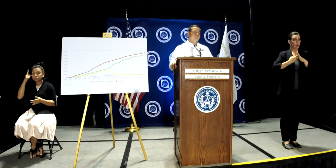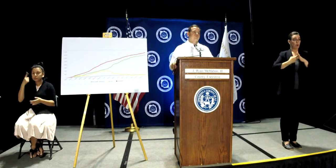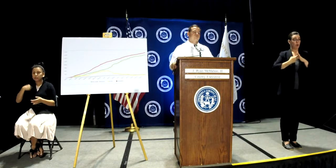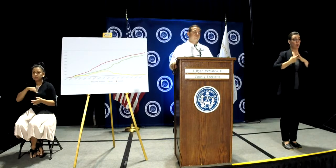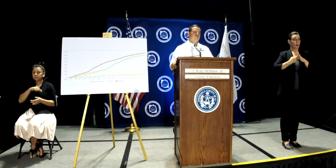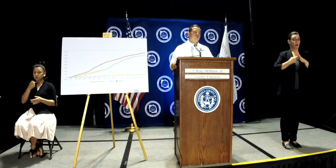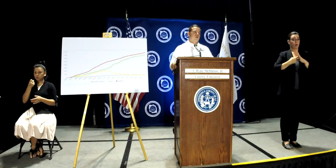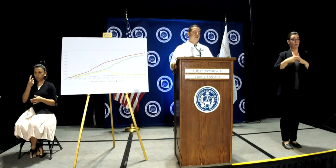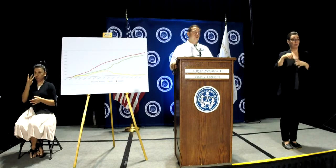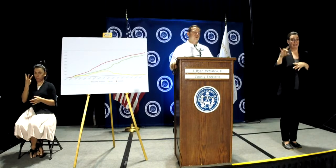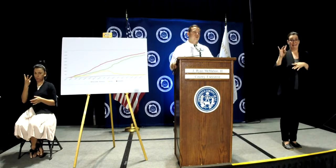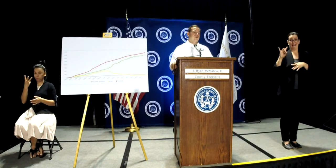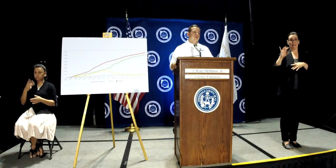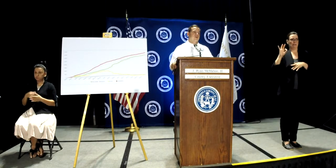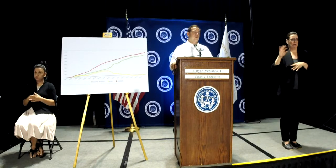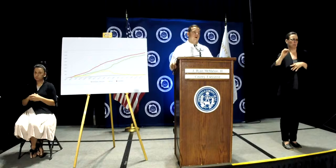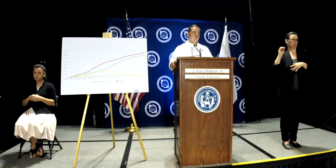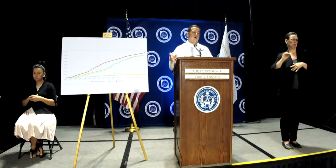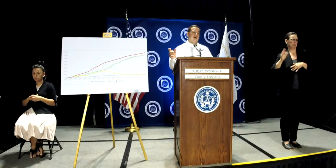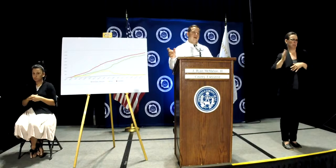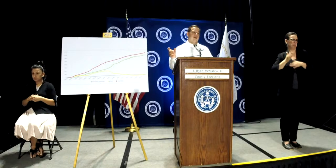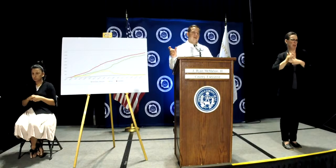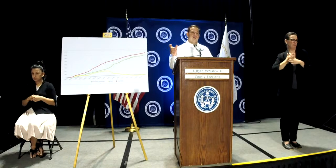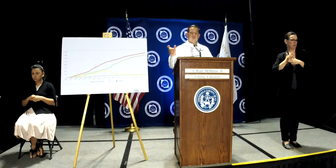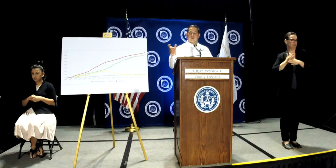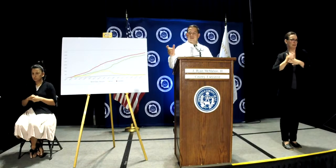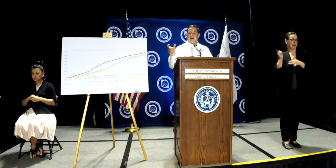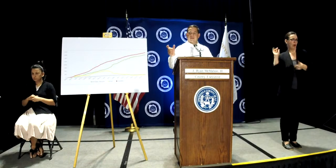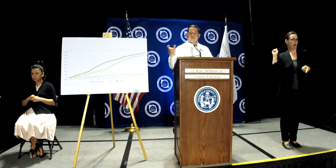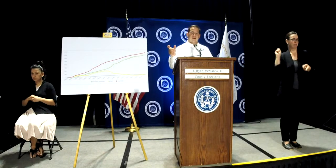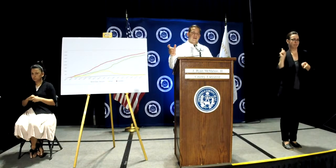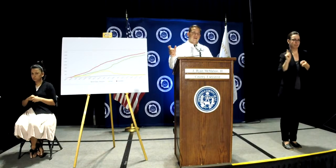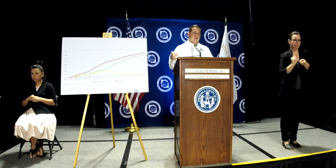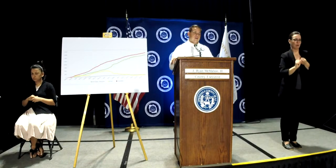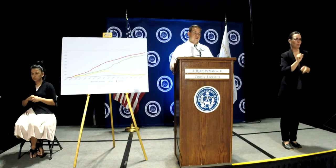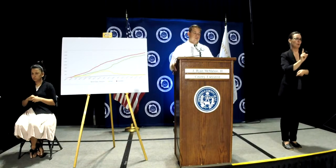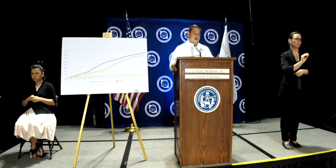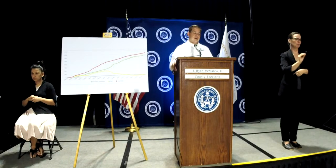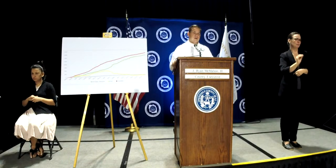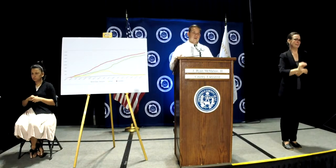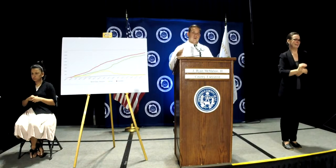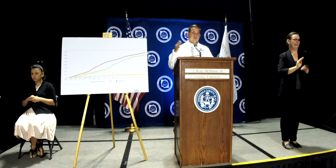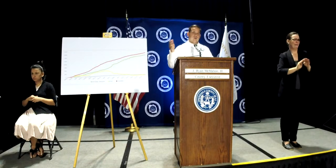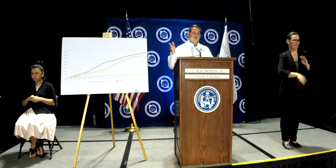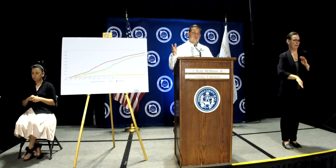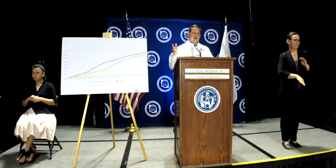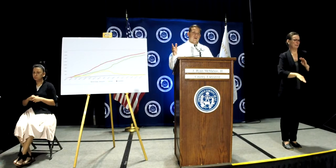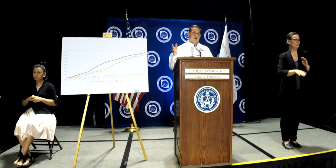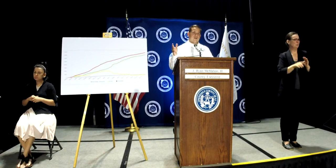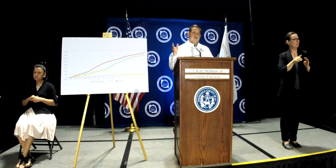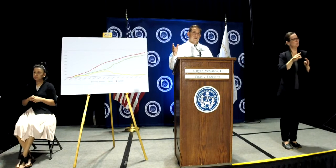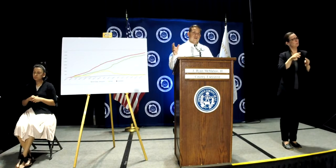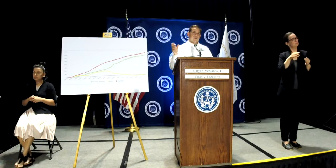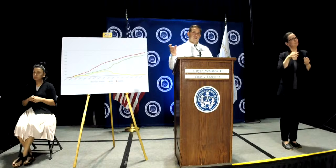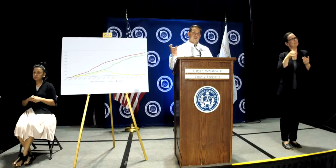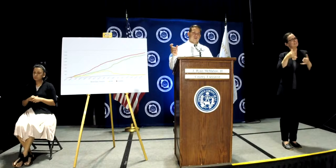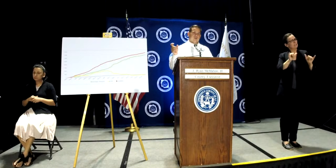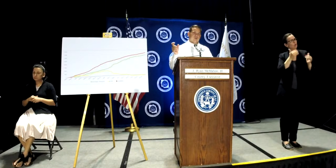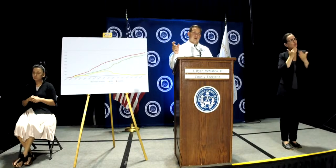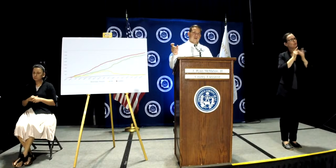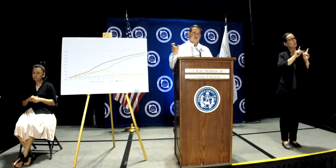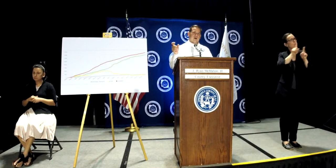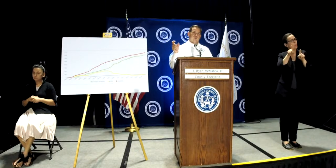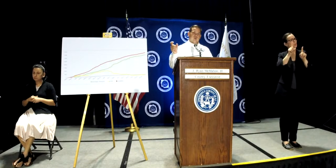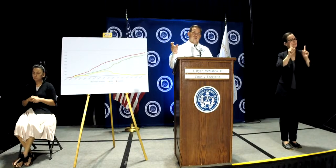but when you're using one way in one data set to monitor the community's progress, especially when